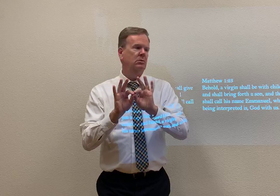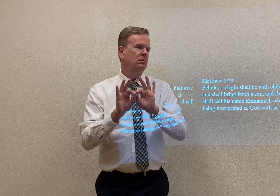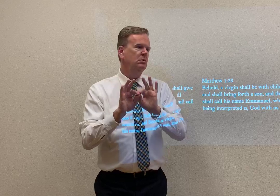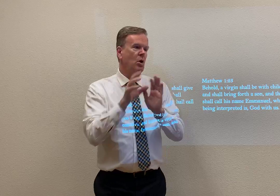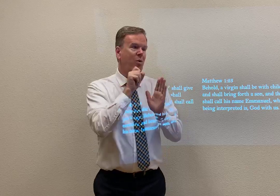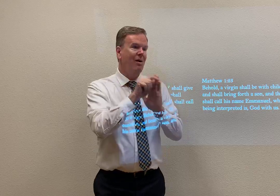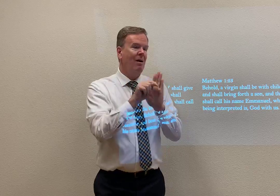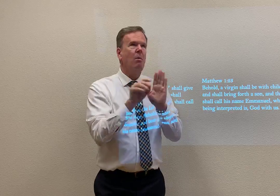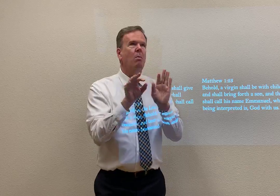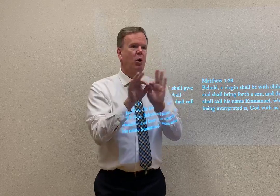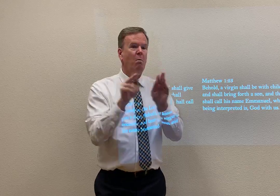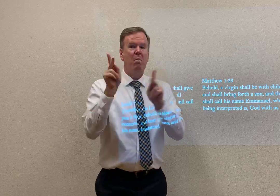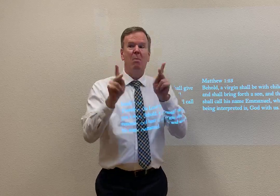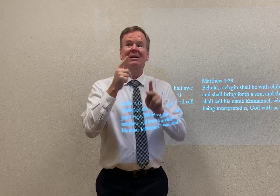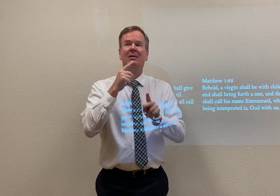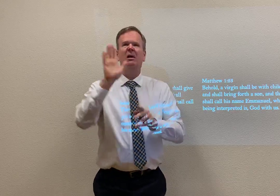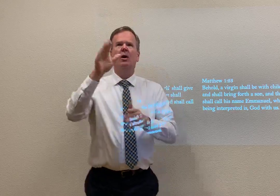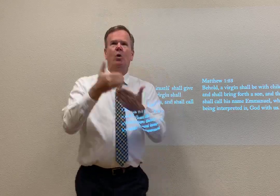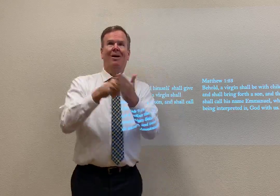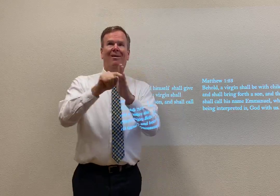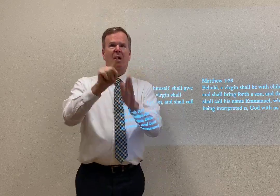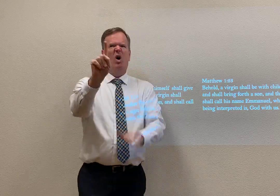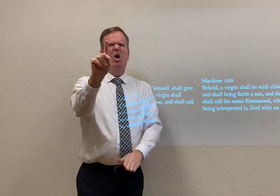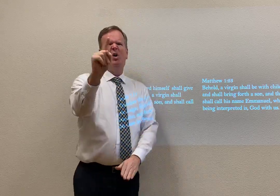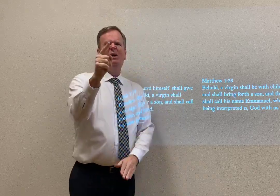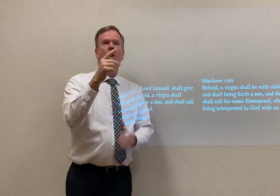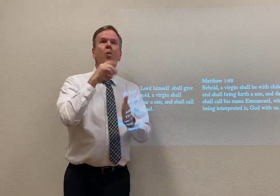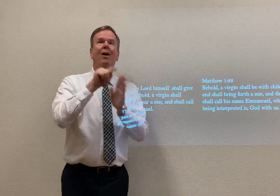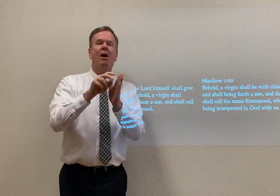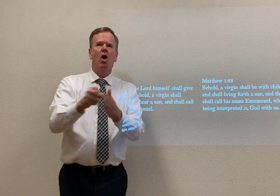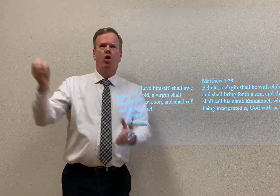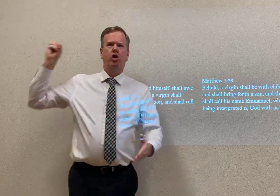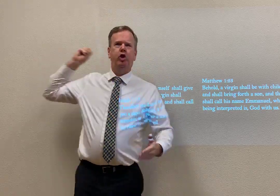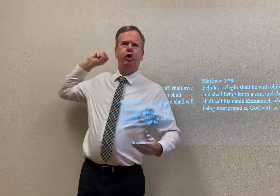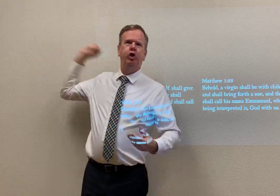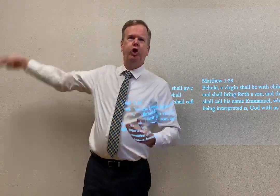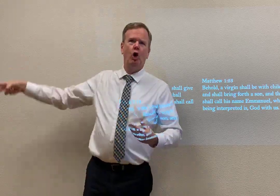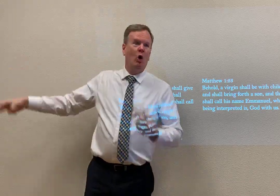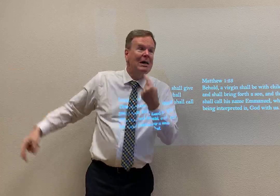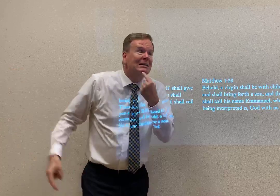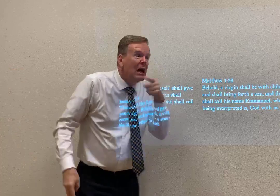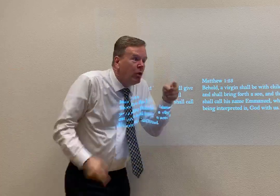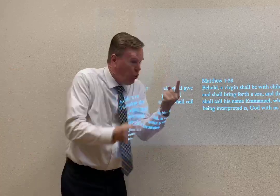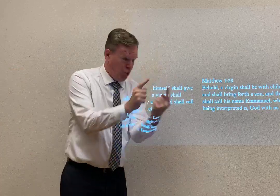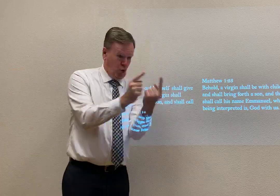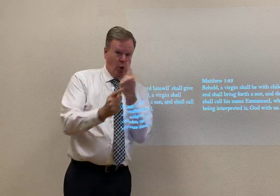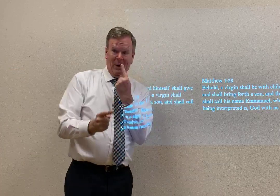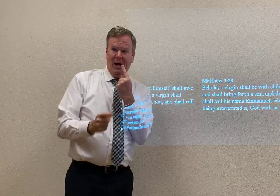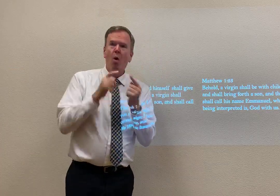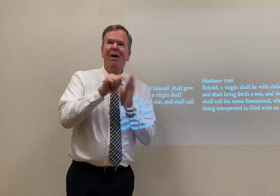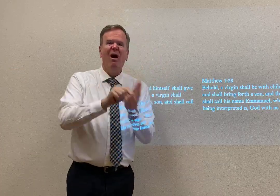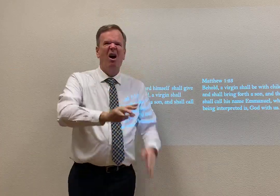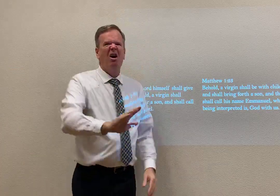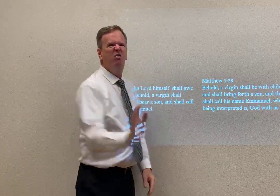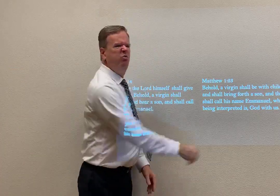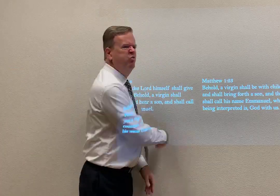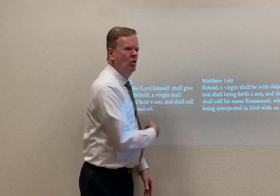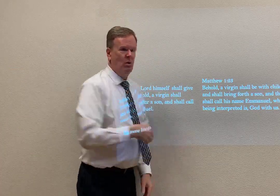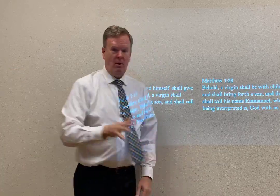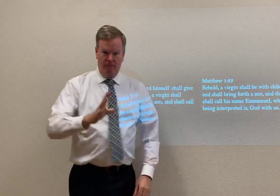of Matthew. And it's important to explain that the Old Testament is important. A lot of people will say, we need to get rid of the Old Testament. We need to say that the